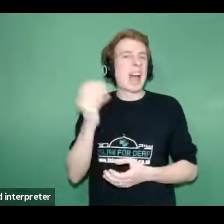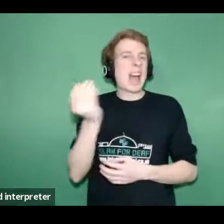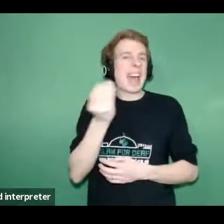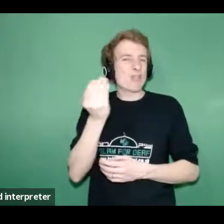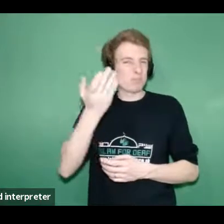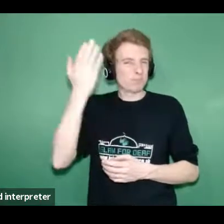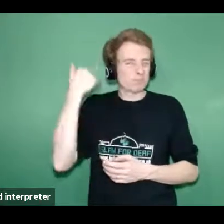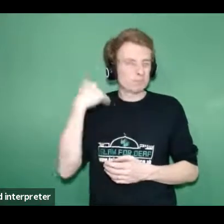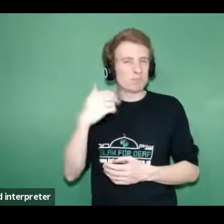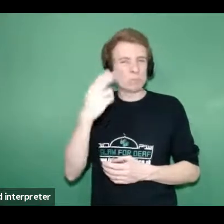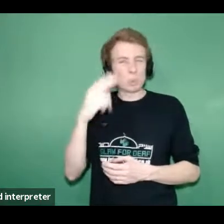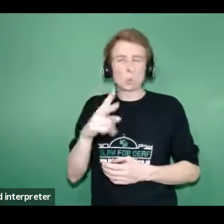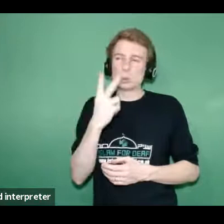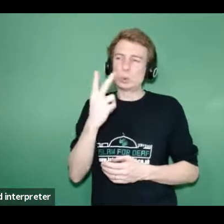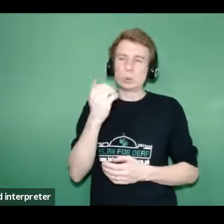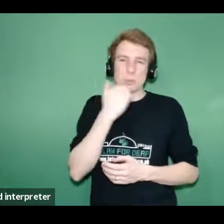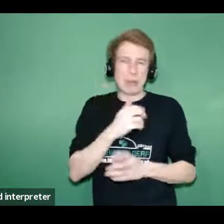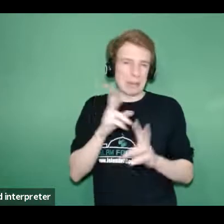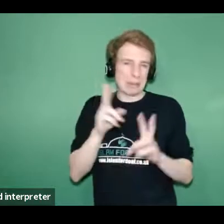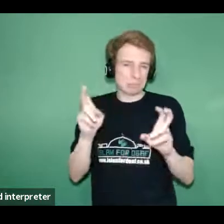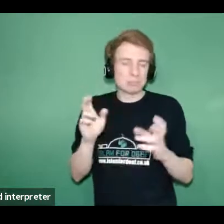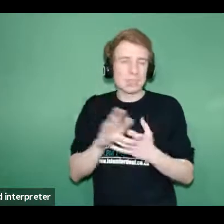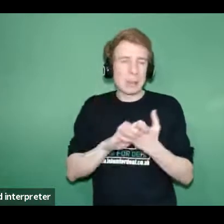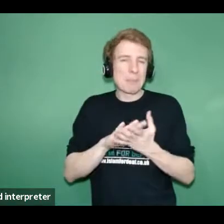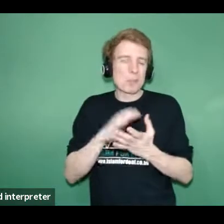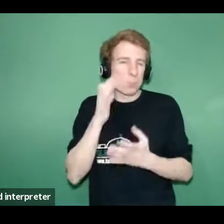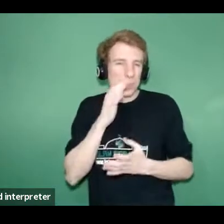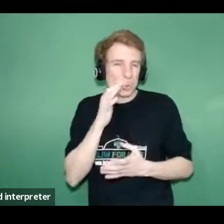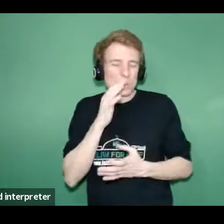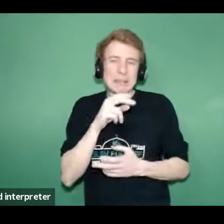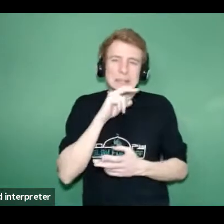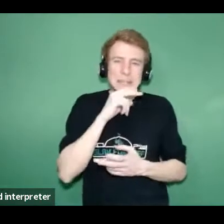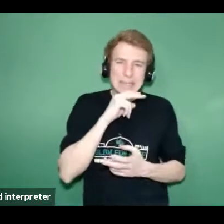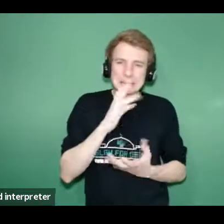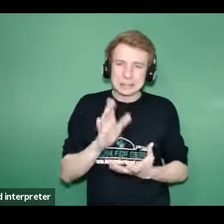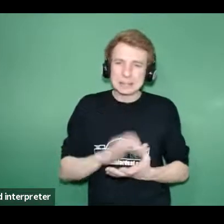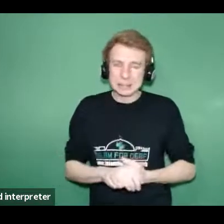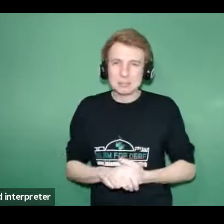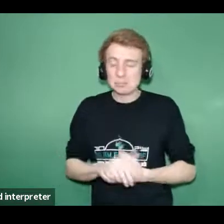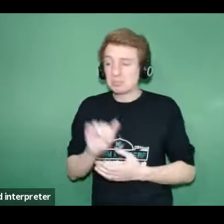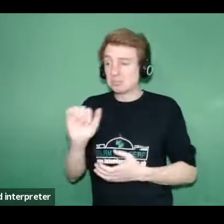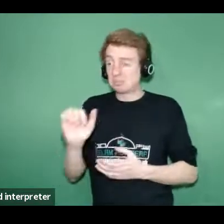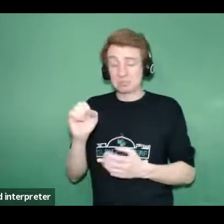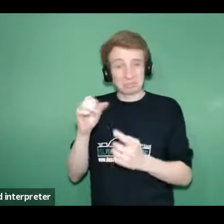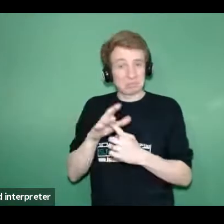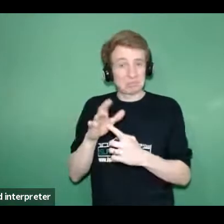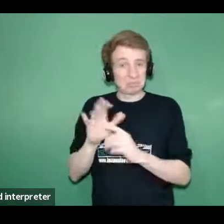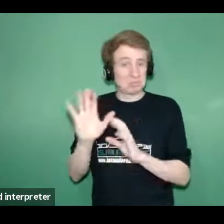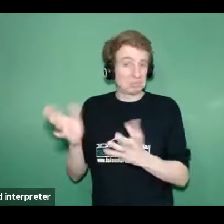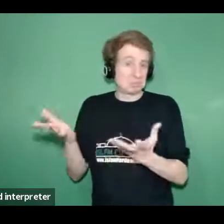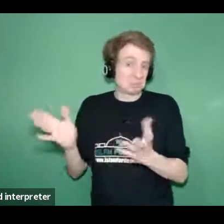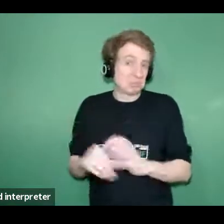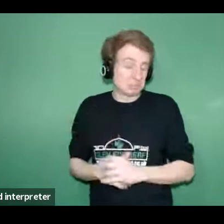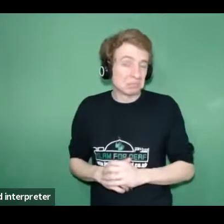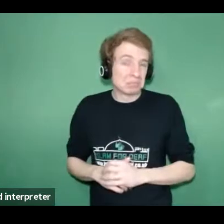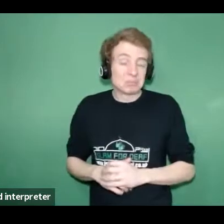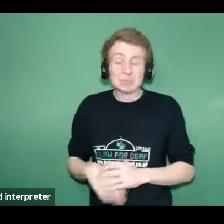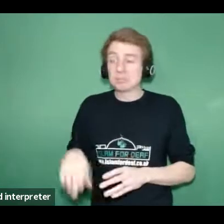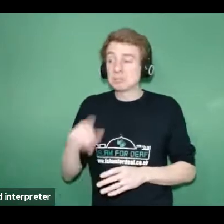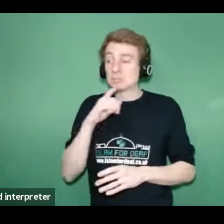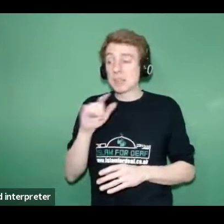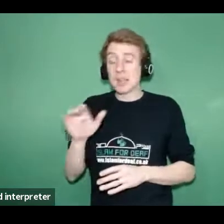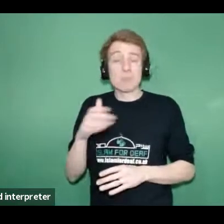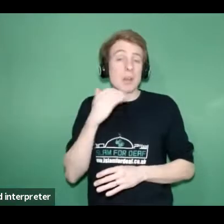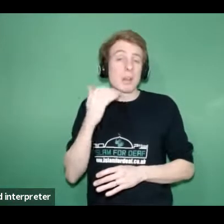simple foods that they had. And the Prophet, peace and blessings be upon him, said also, it's enough food for an individual to